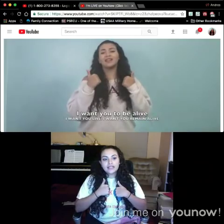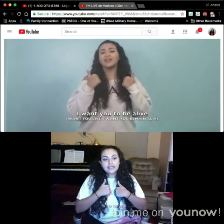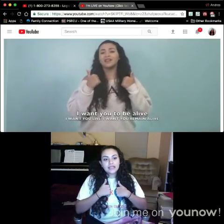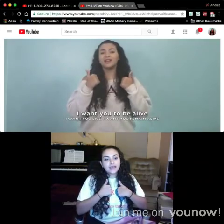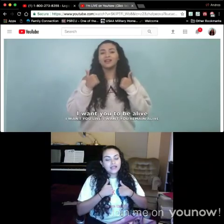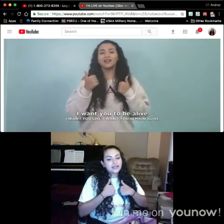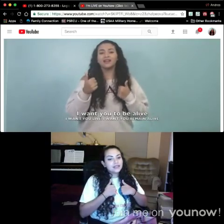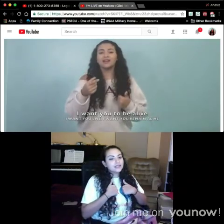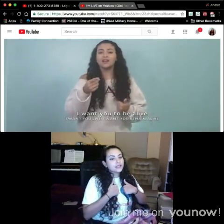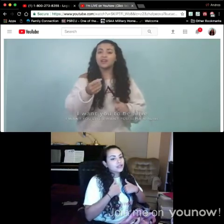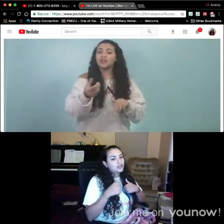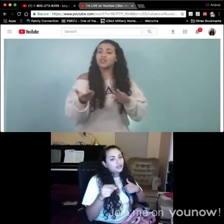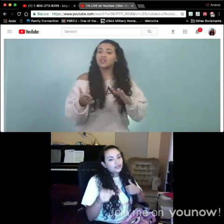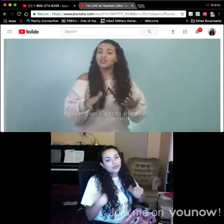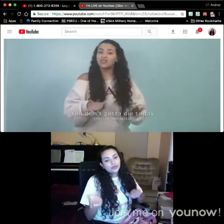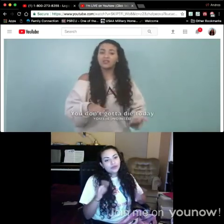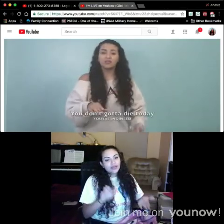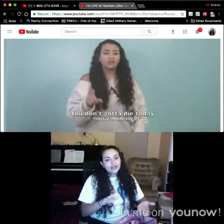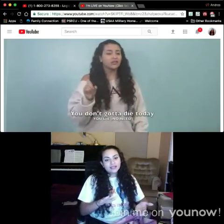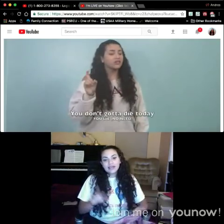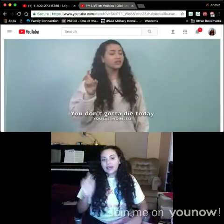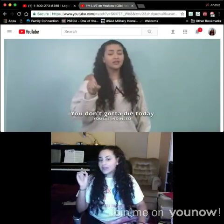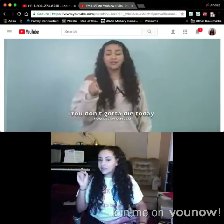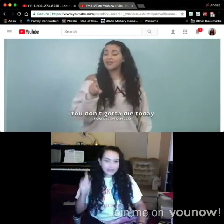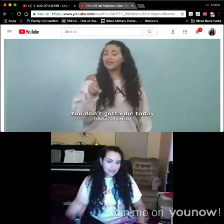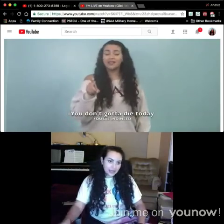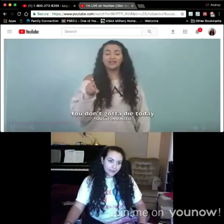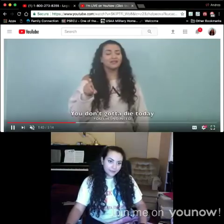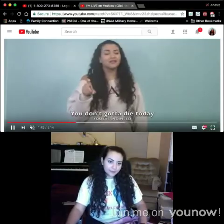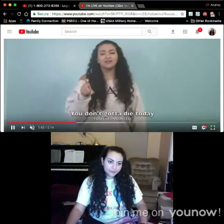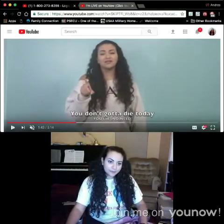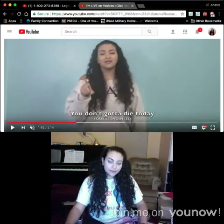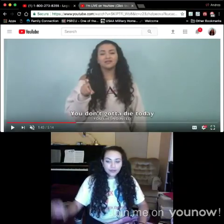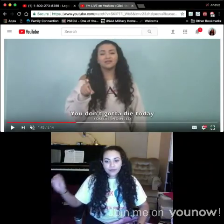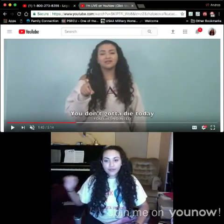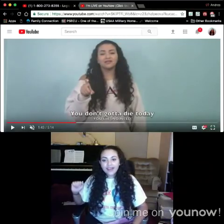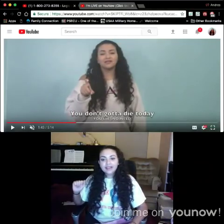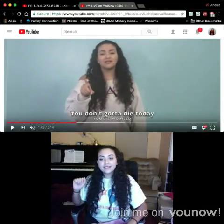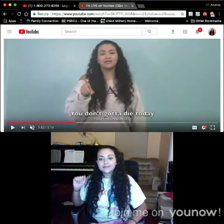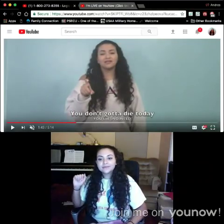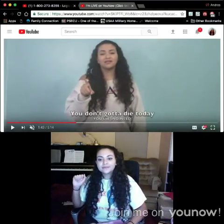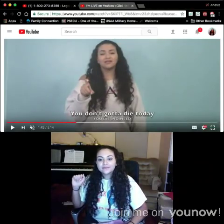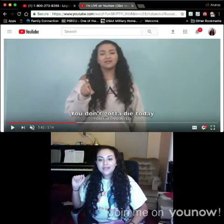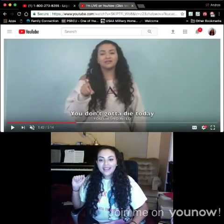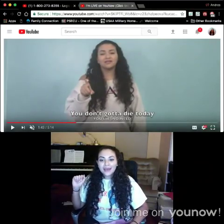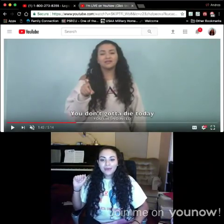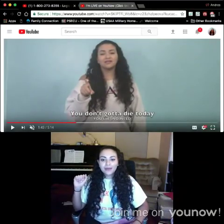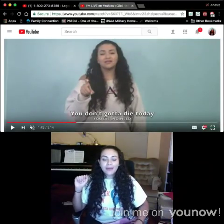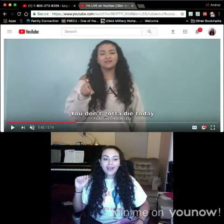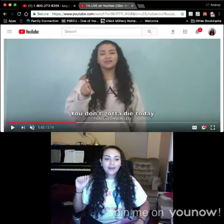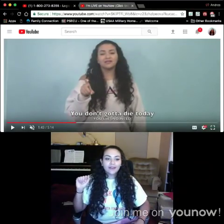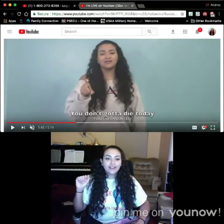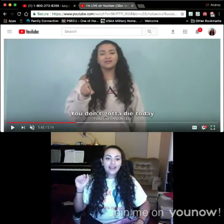And then he says, you don't gotta die today. For that, hi Gabby,